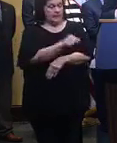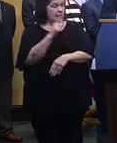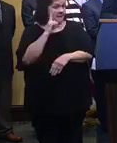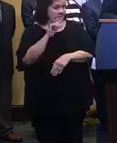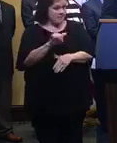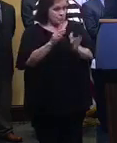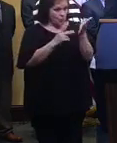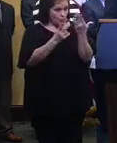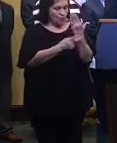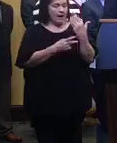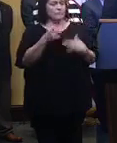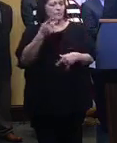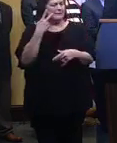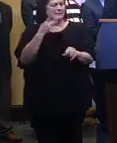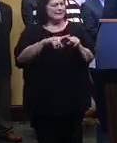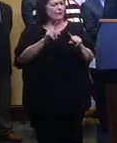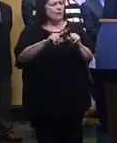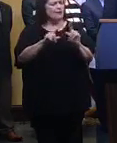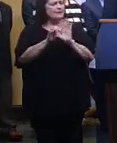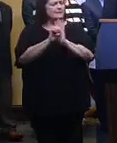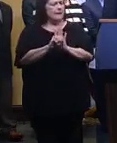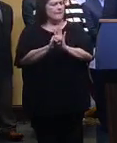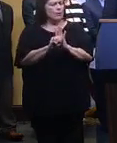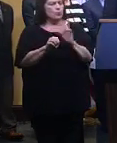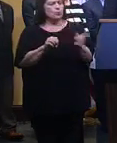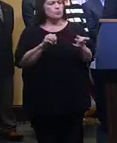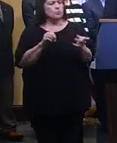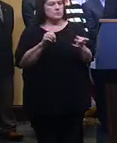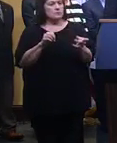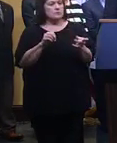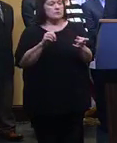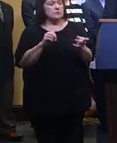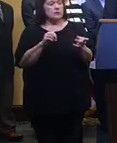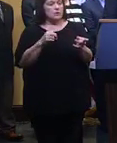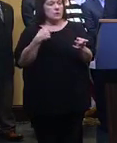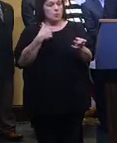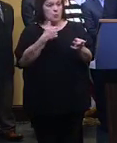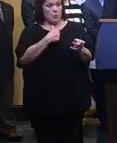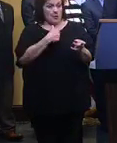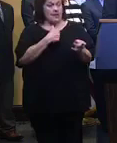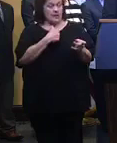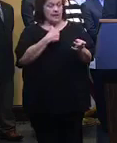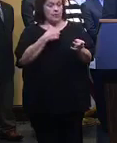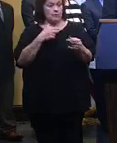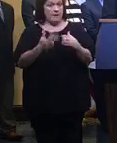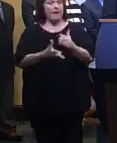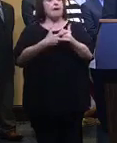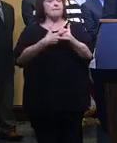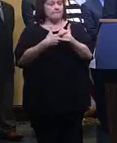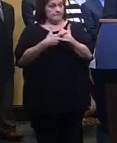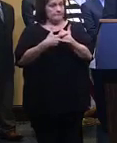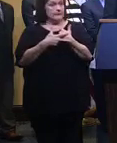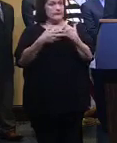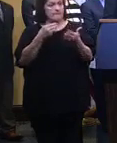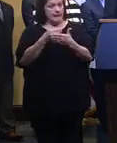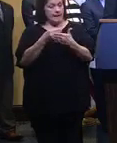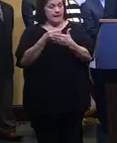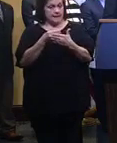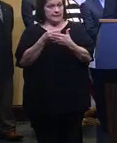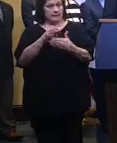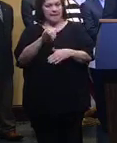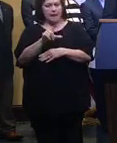You can see sort of just some of the very specific examples there, but fair share will double the size of the Department of Public Works maintenance staff by